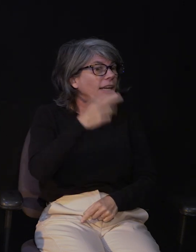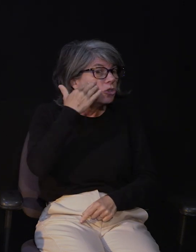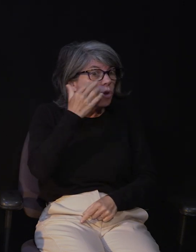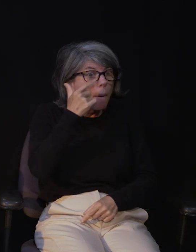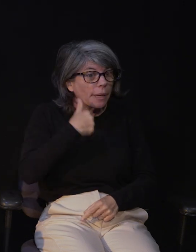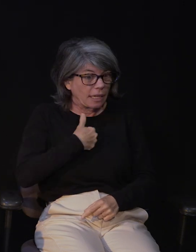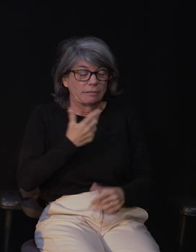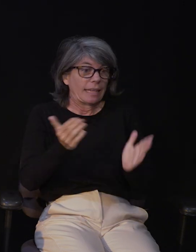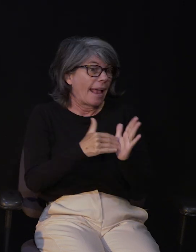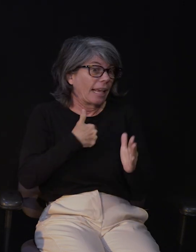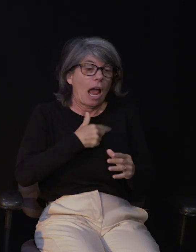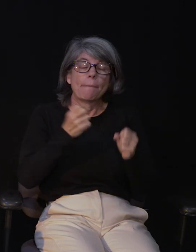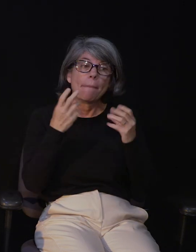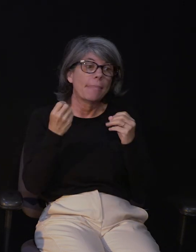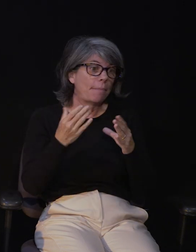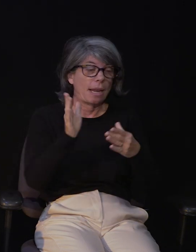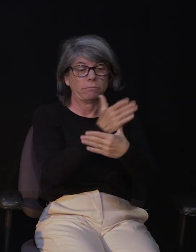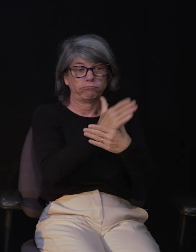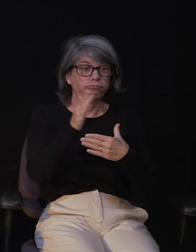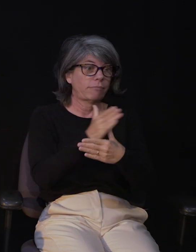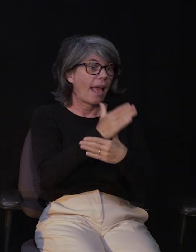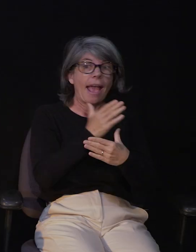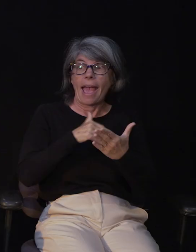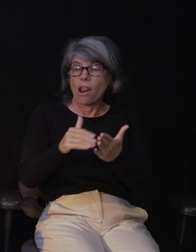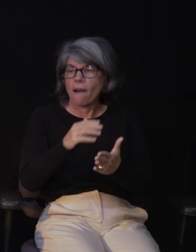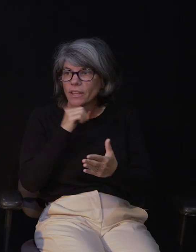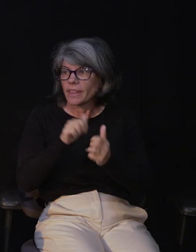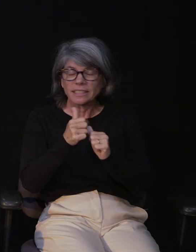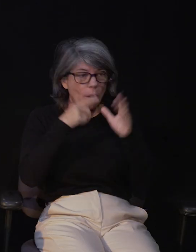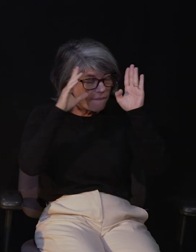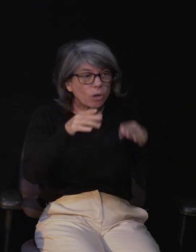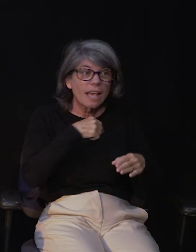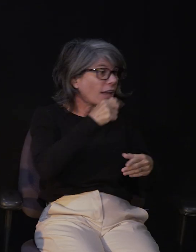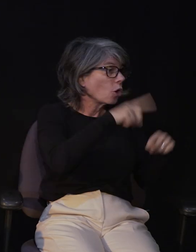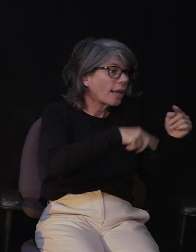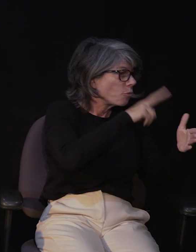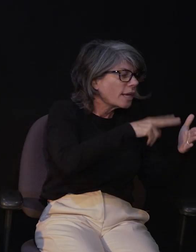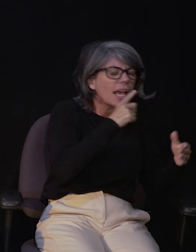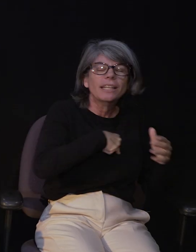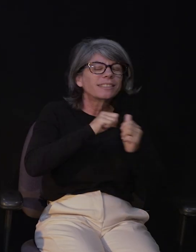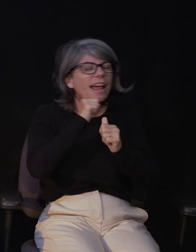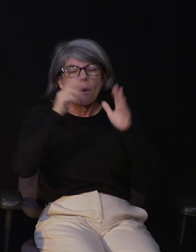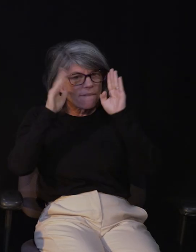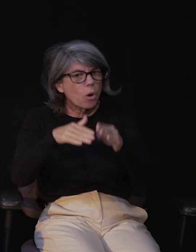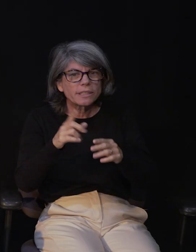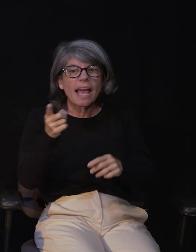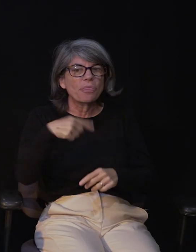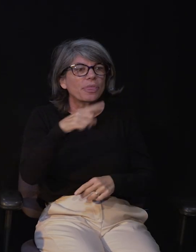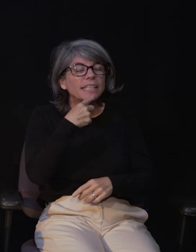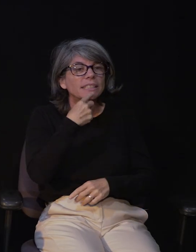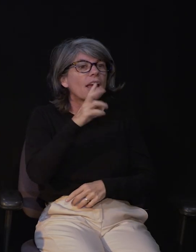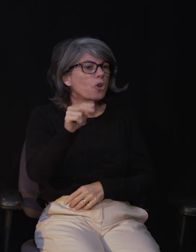because I'm on many a spectrum, and a lot of it, sometimes I don't read. I don't read, no, it's not how I focus. And they say,